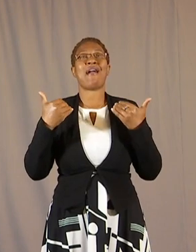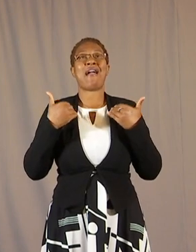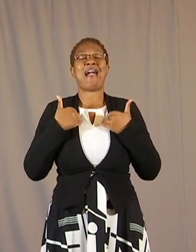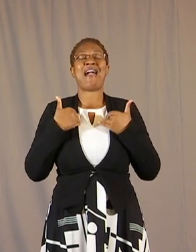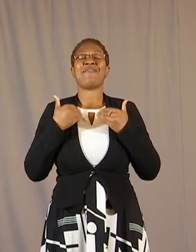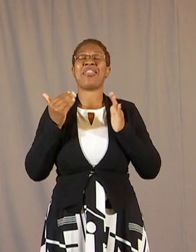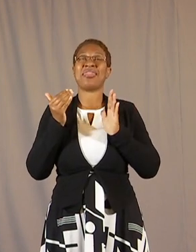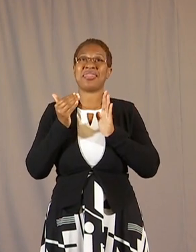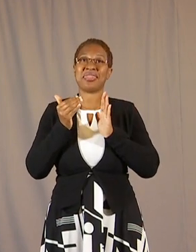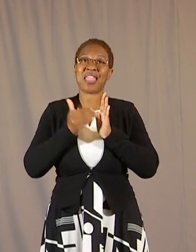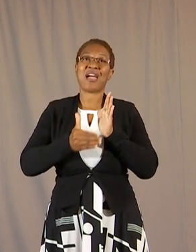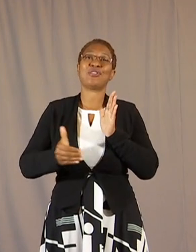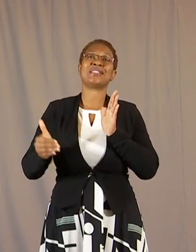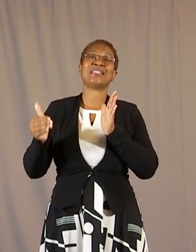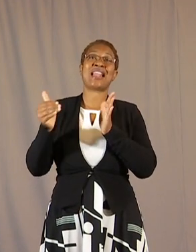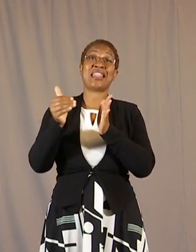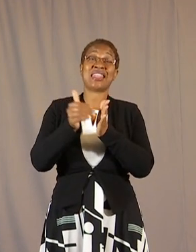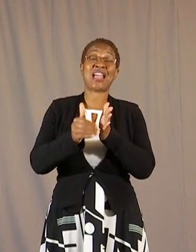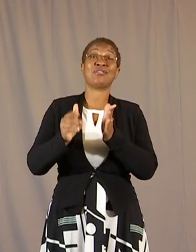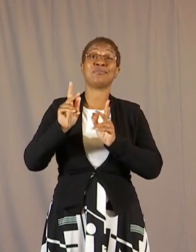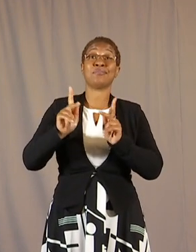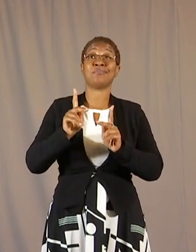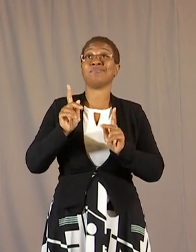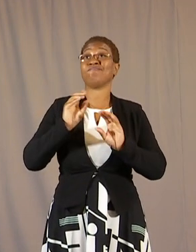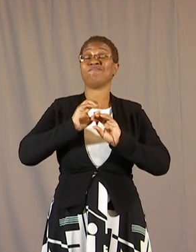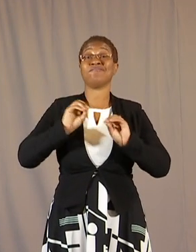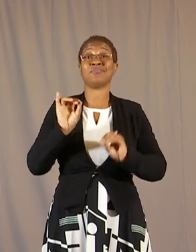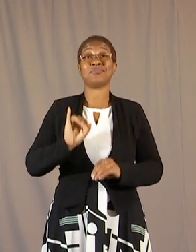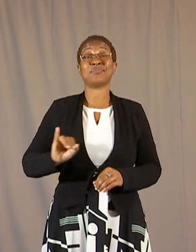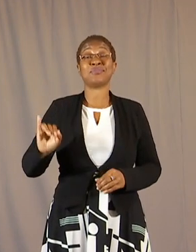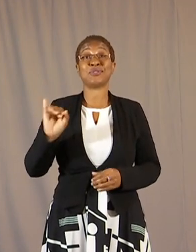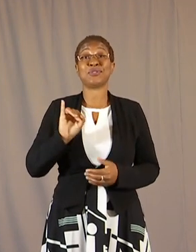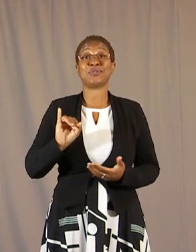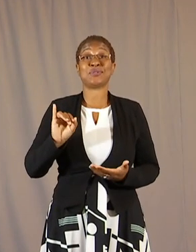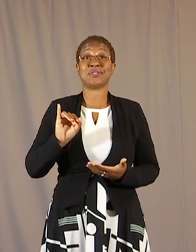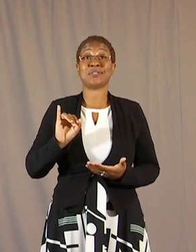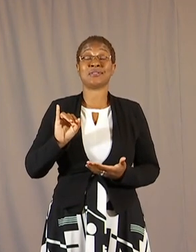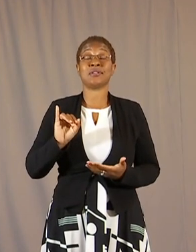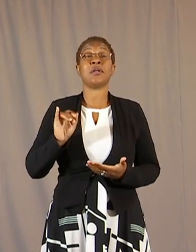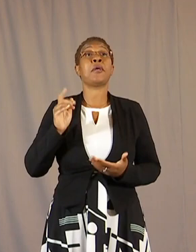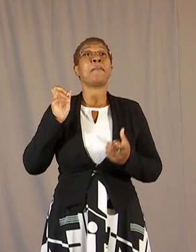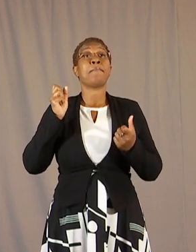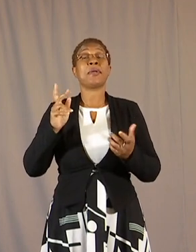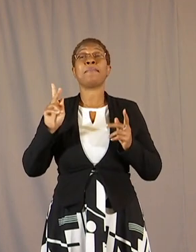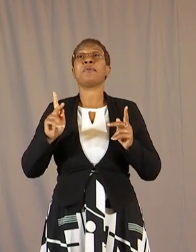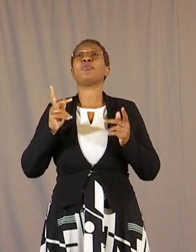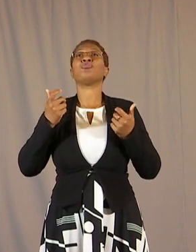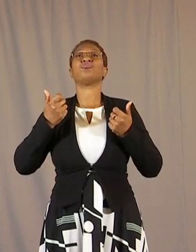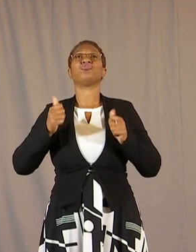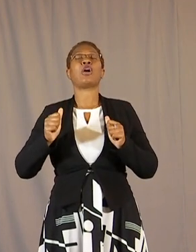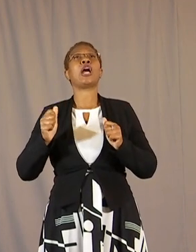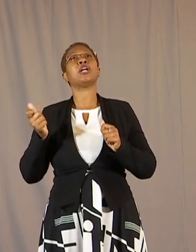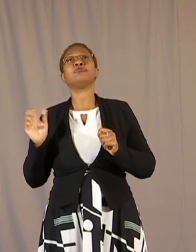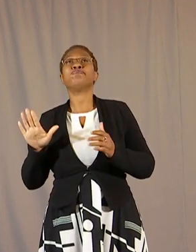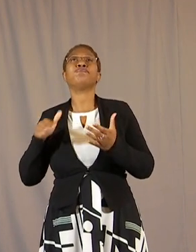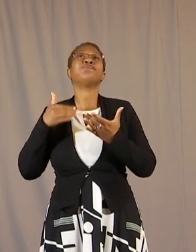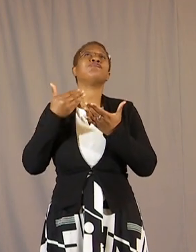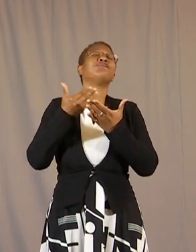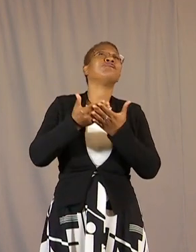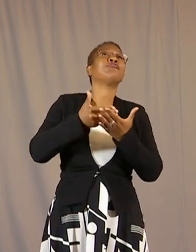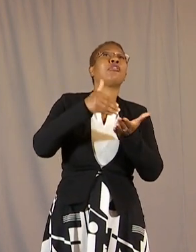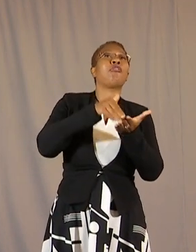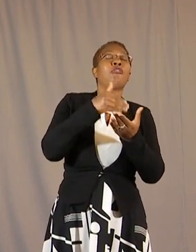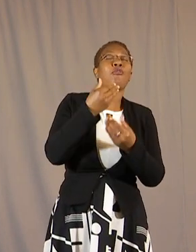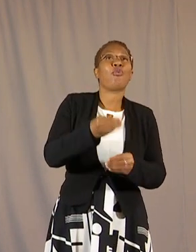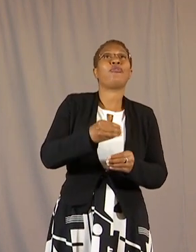have healthcare. We still have people that will walk up to try to get care and will hit that, which we already knew,